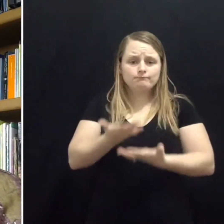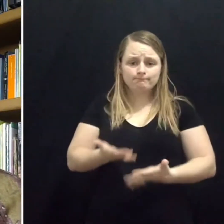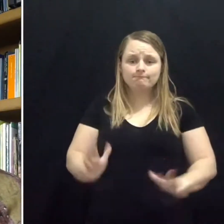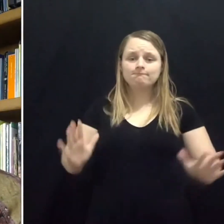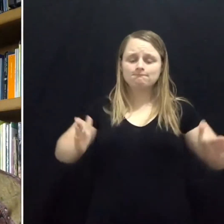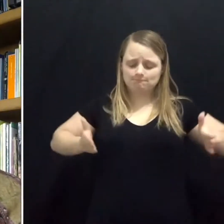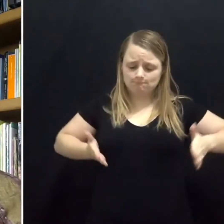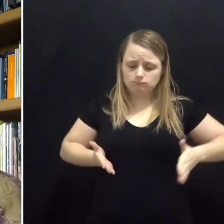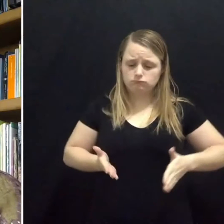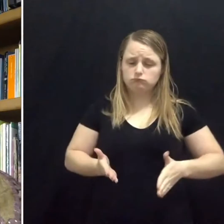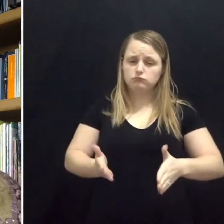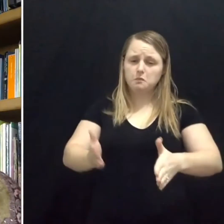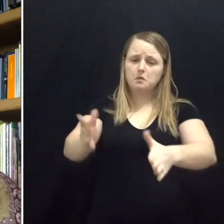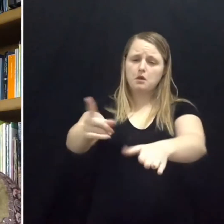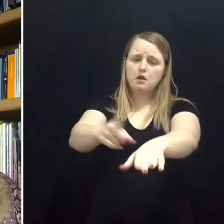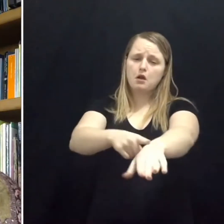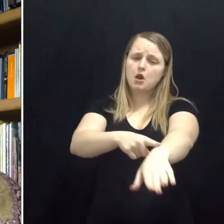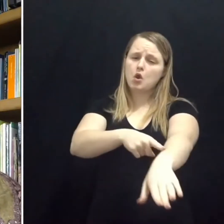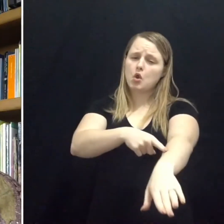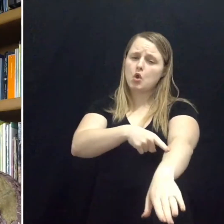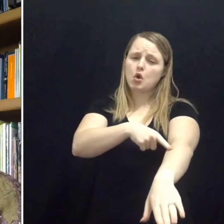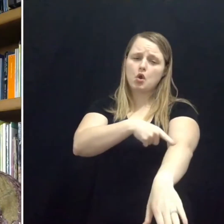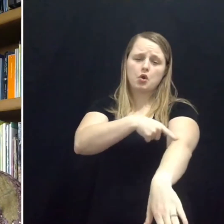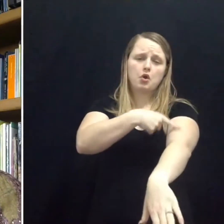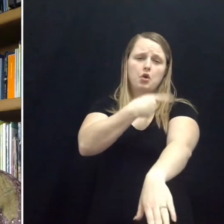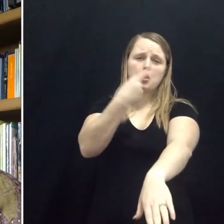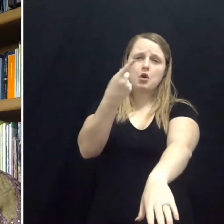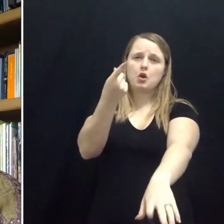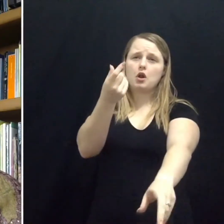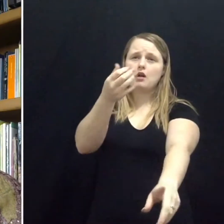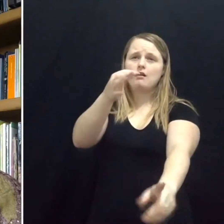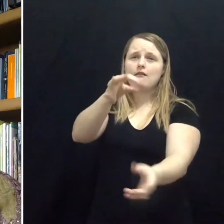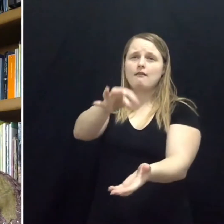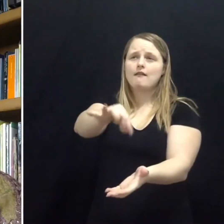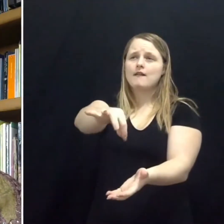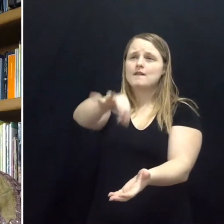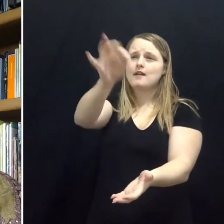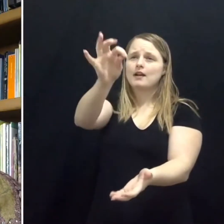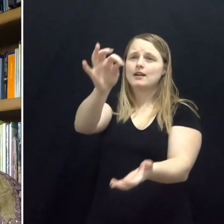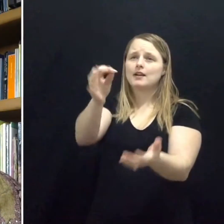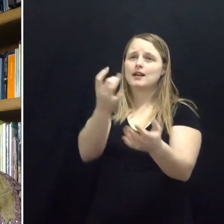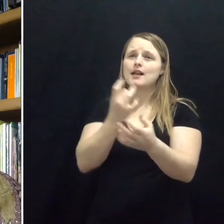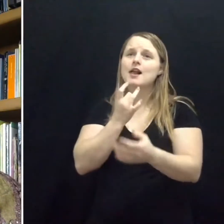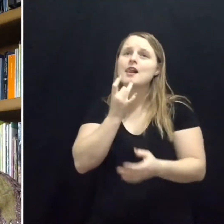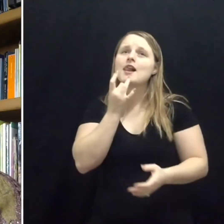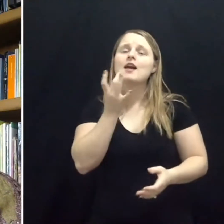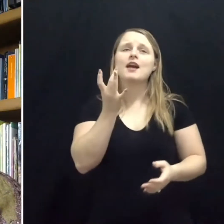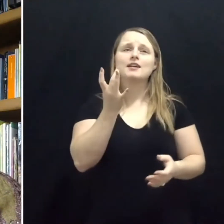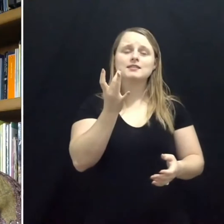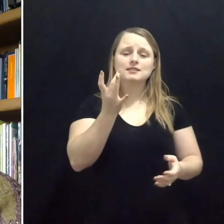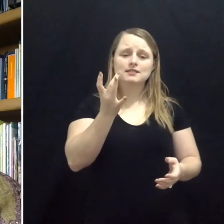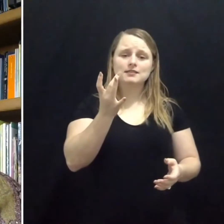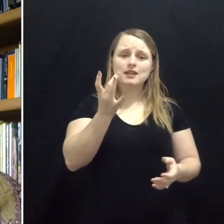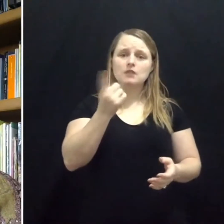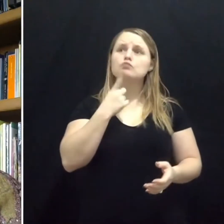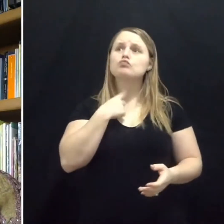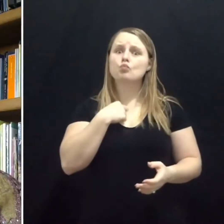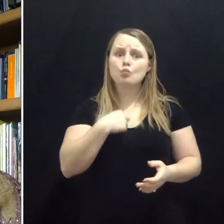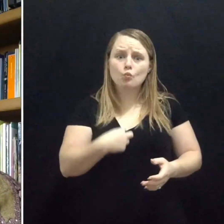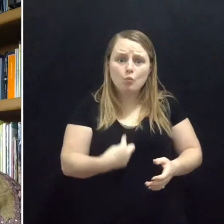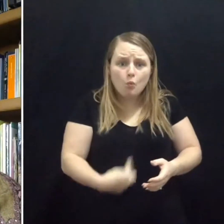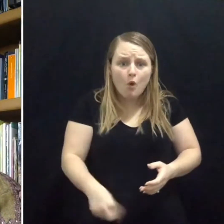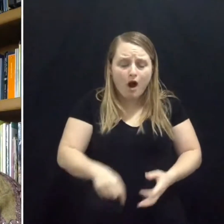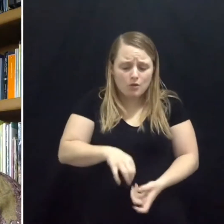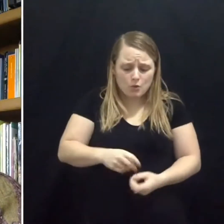He had journeyed his journey a very long way to find the light in a world turned gray.